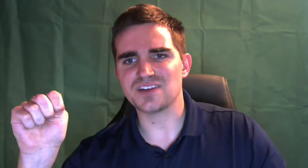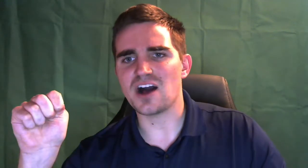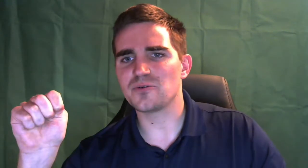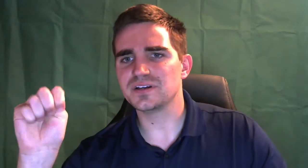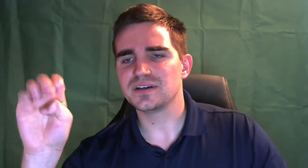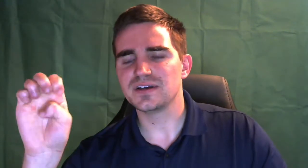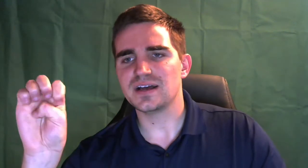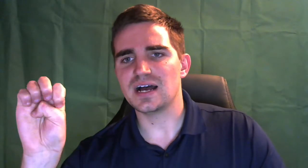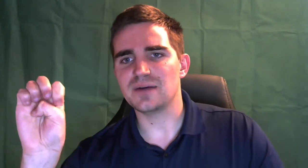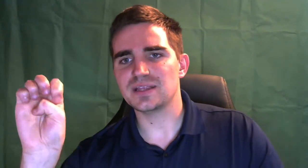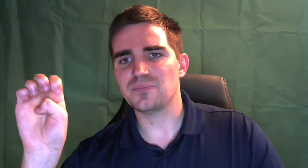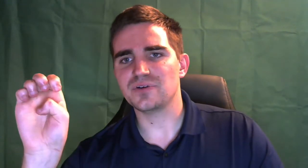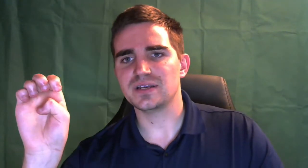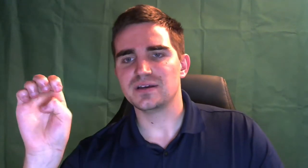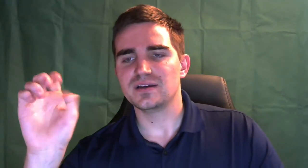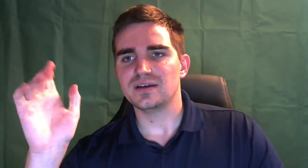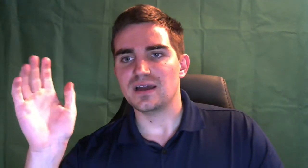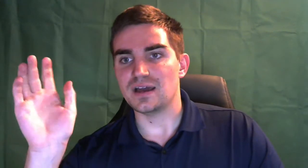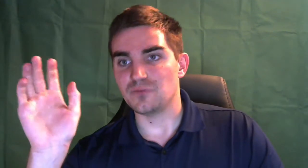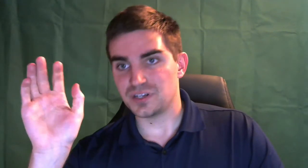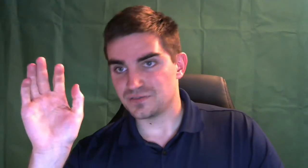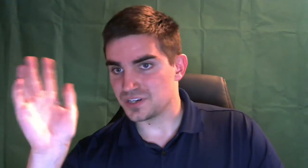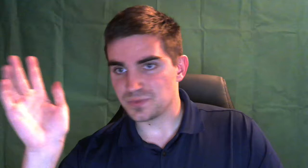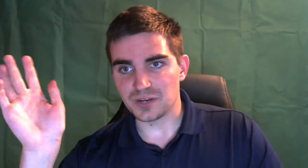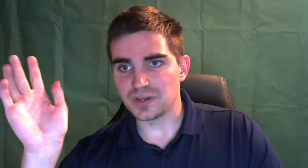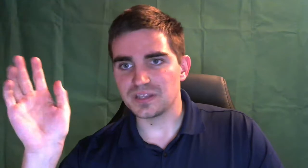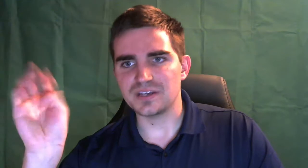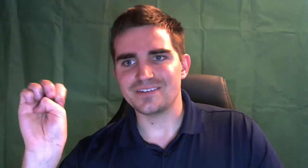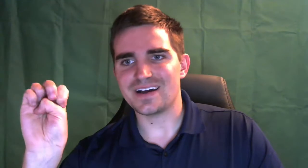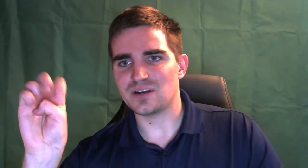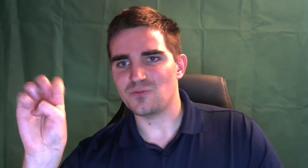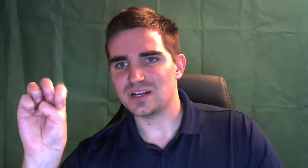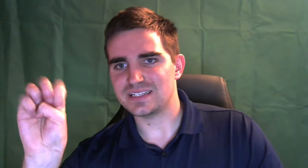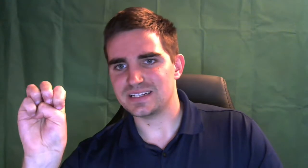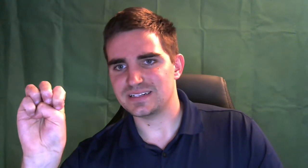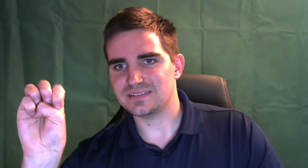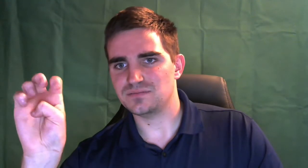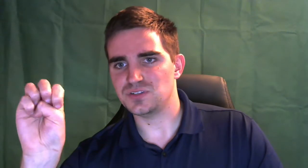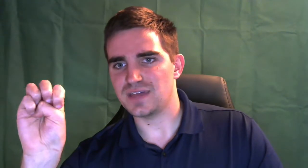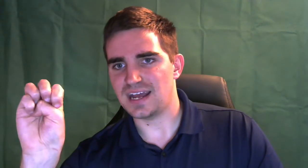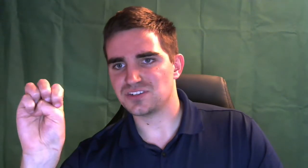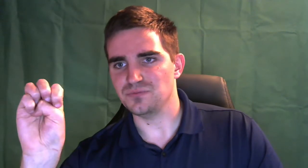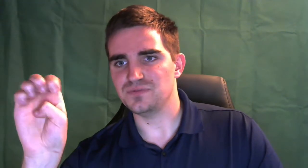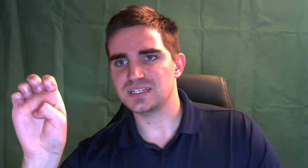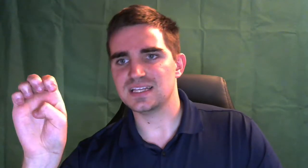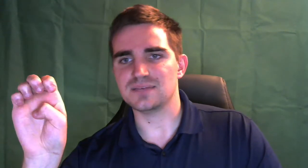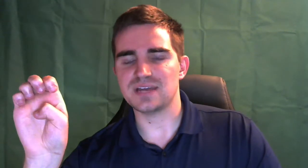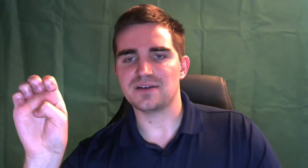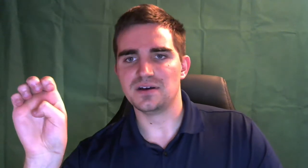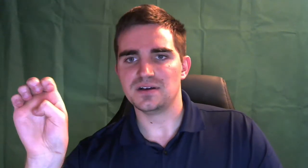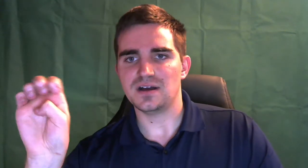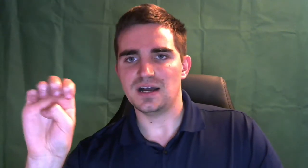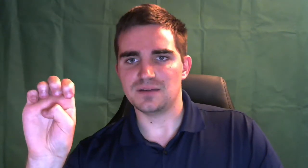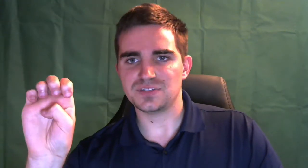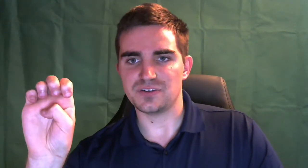awkward at that point, and when you're fingerspelling quickly, you're not going to want to do that extra movement to get them down. So